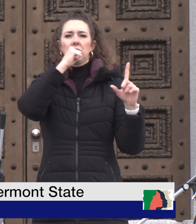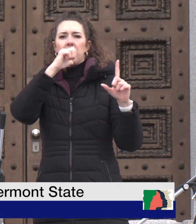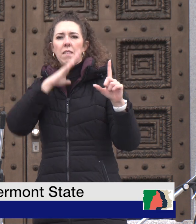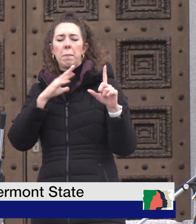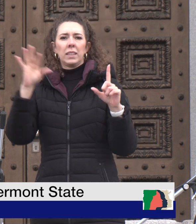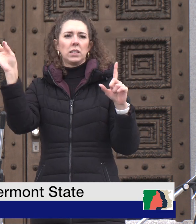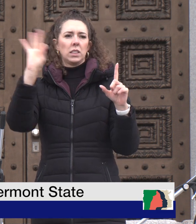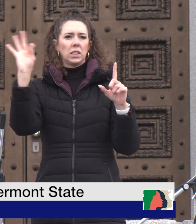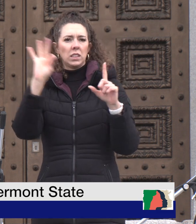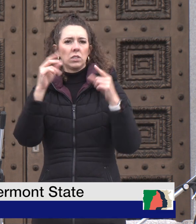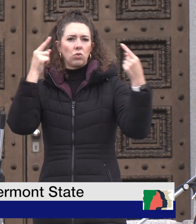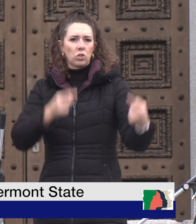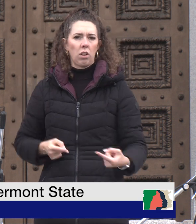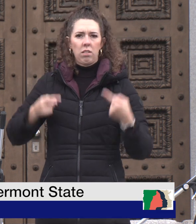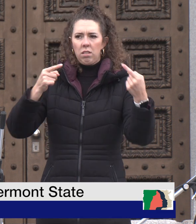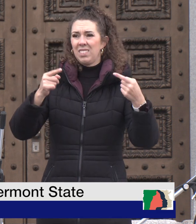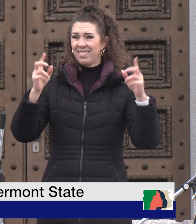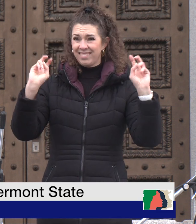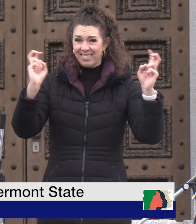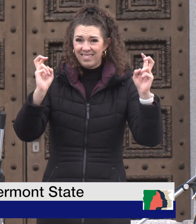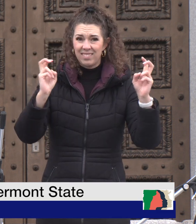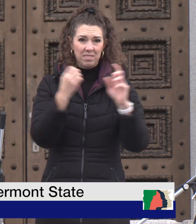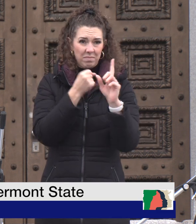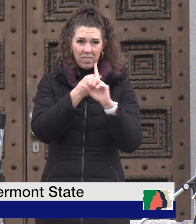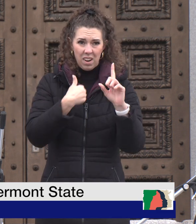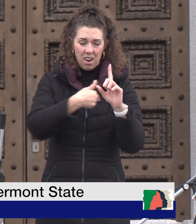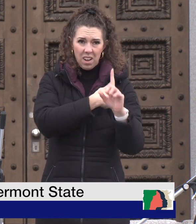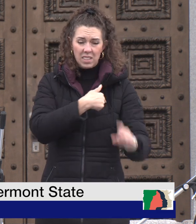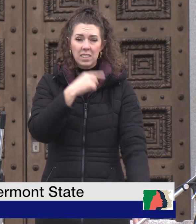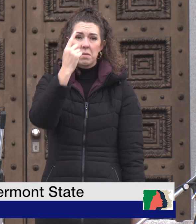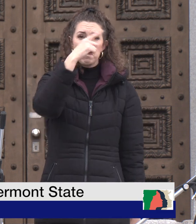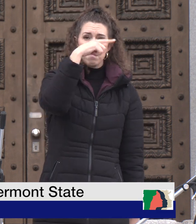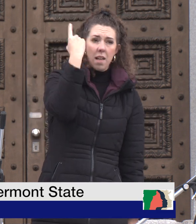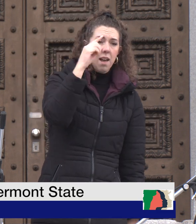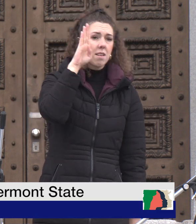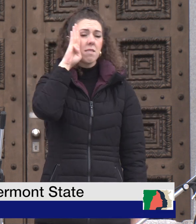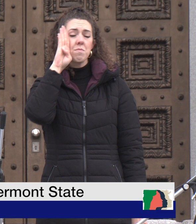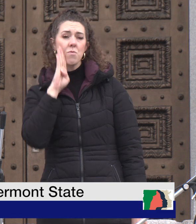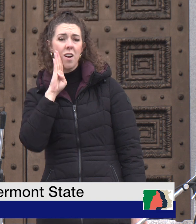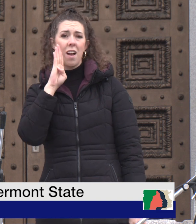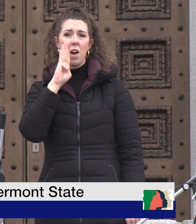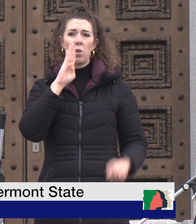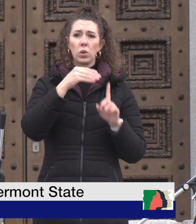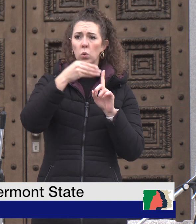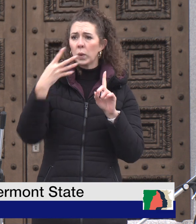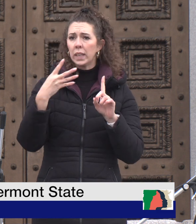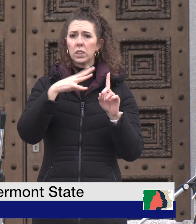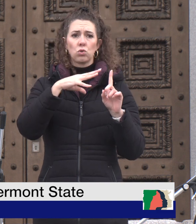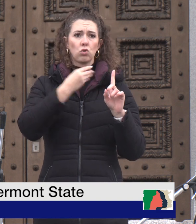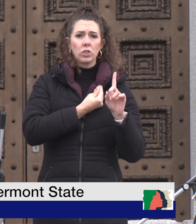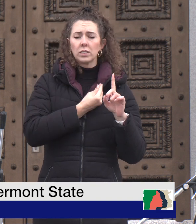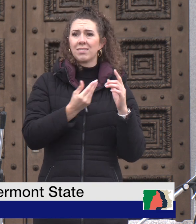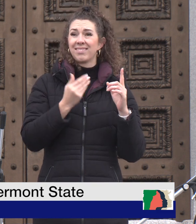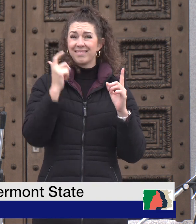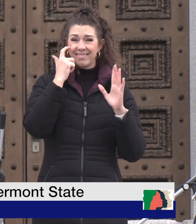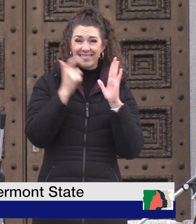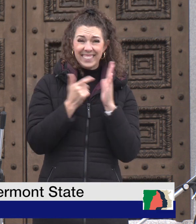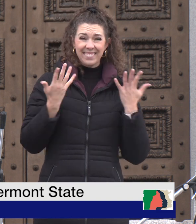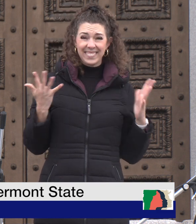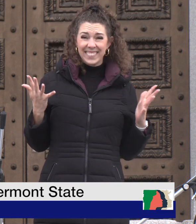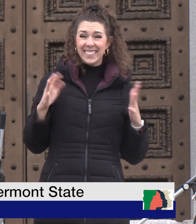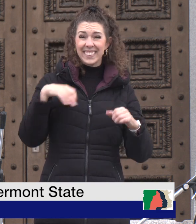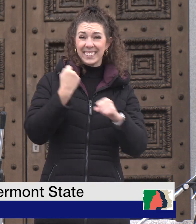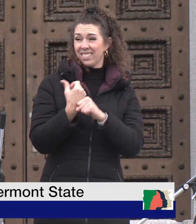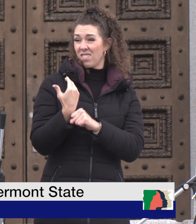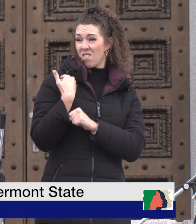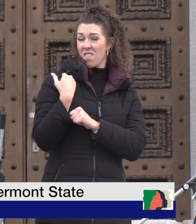movement of survivors, overwhelmingly Black, brown, queer, and trans, who realized decades ago that violence in the home cannot